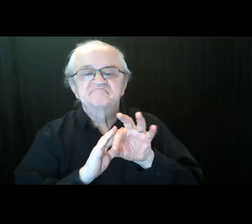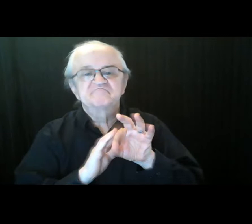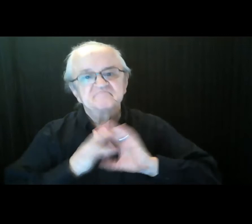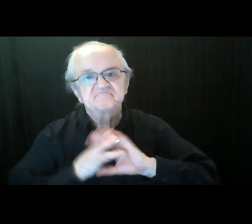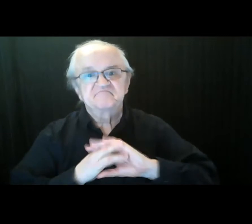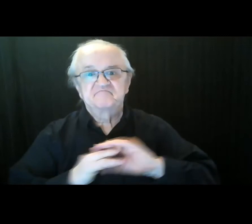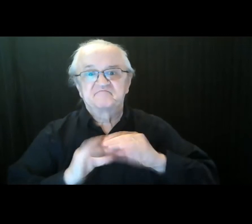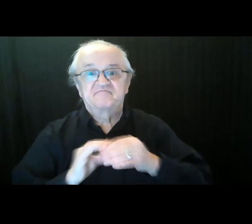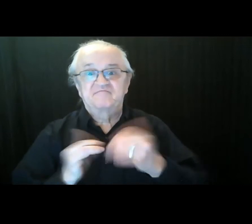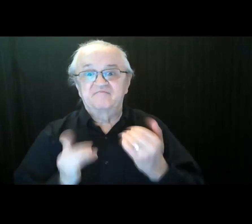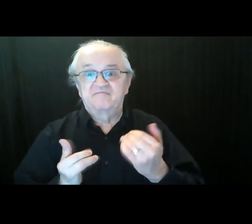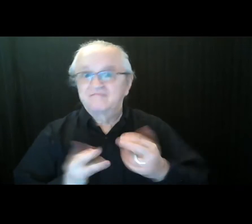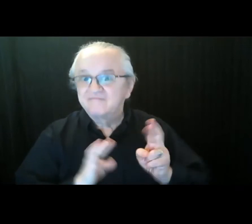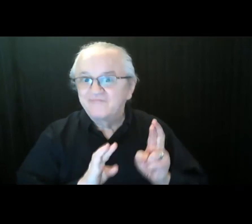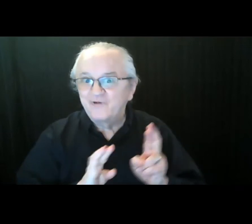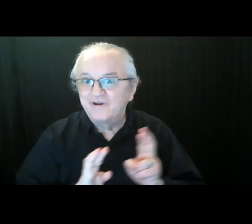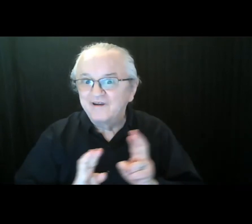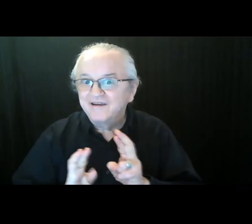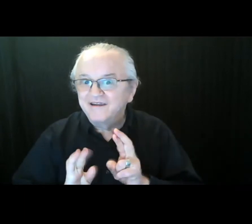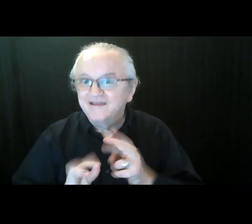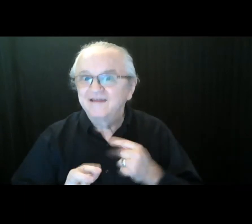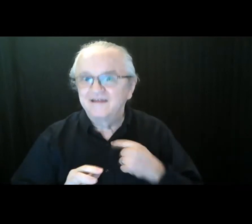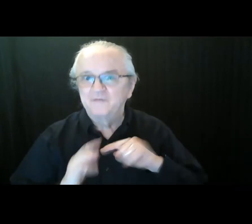ready, I shall begin.